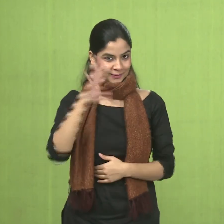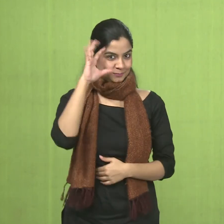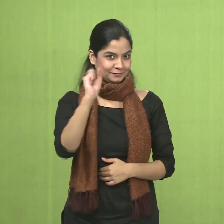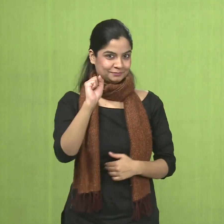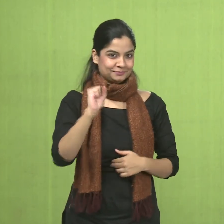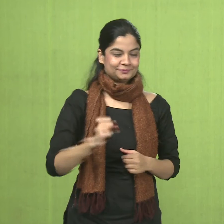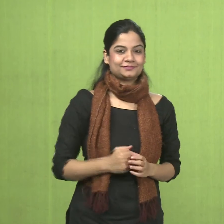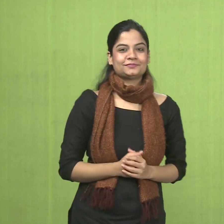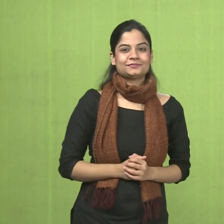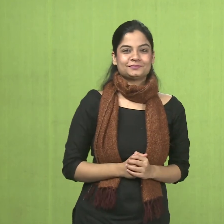come to the desires.